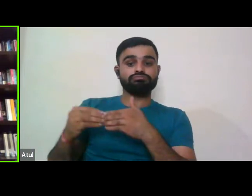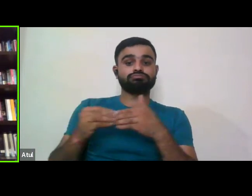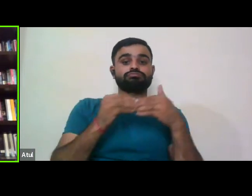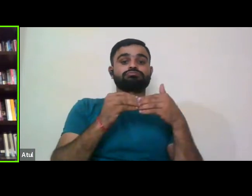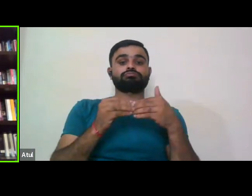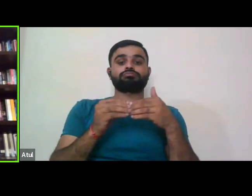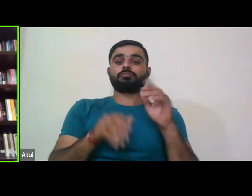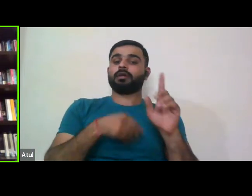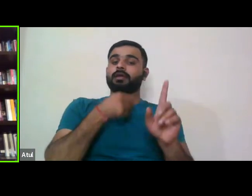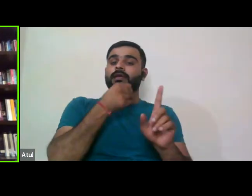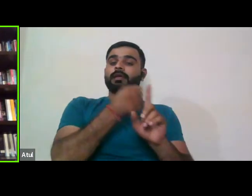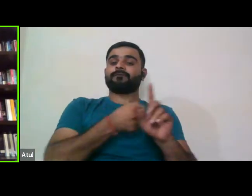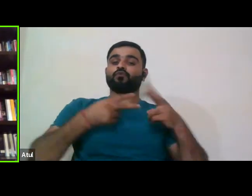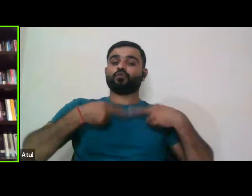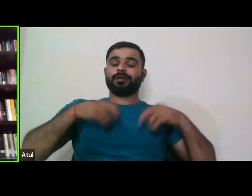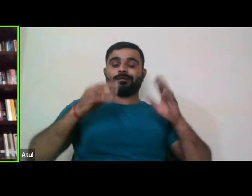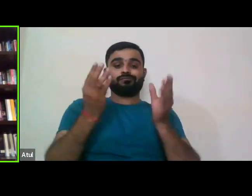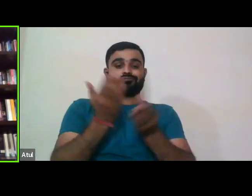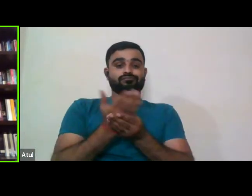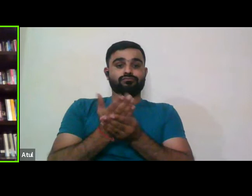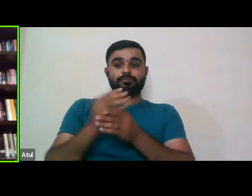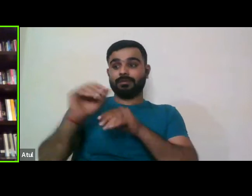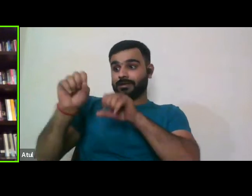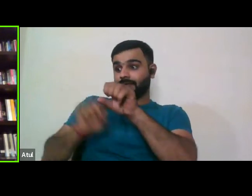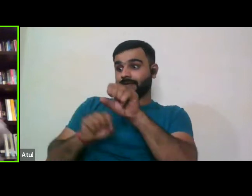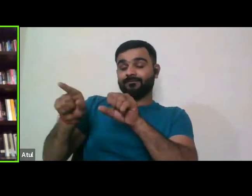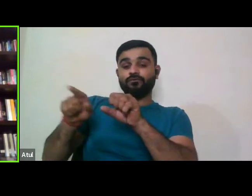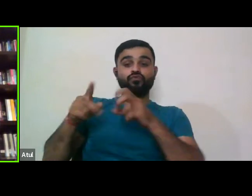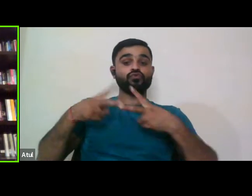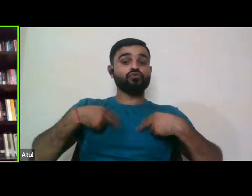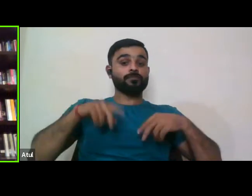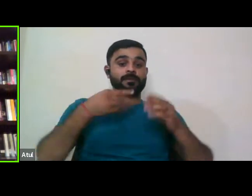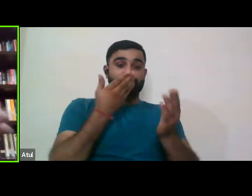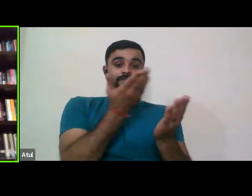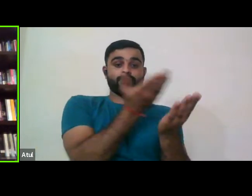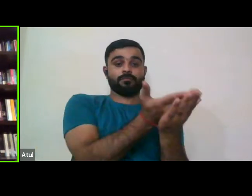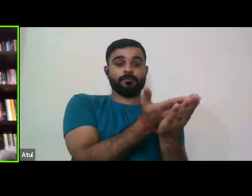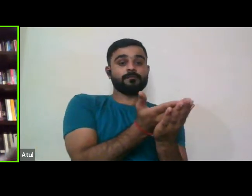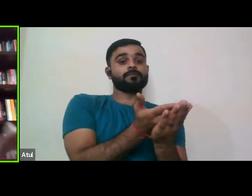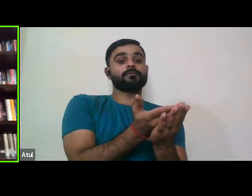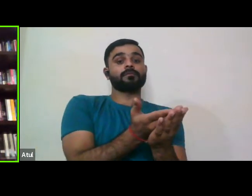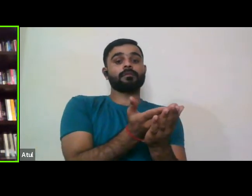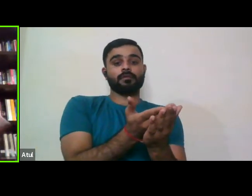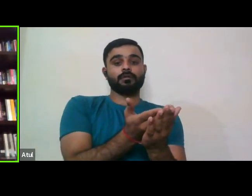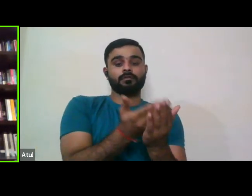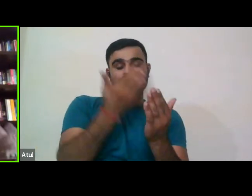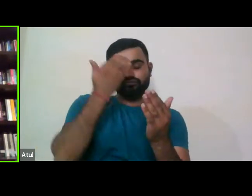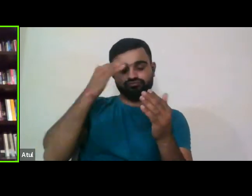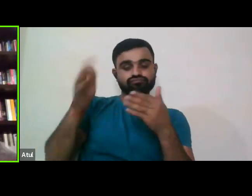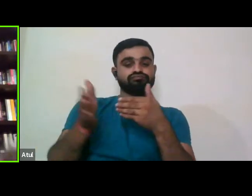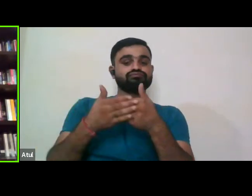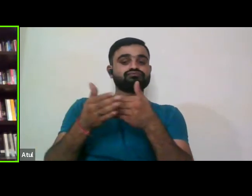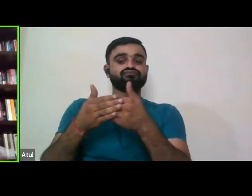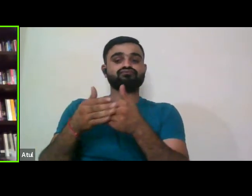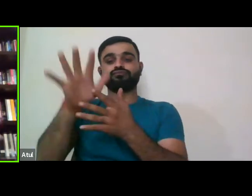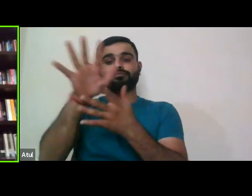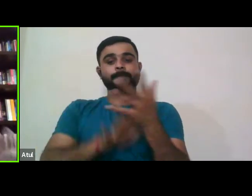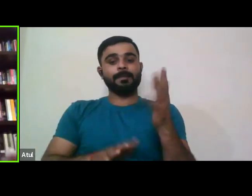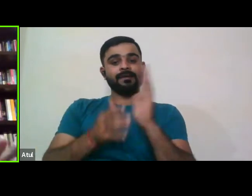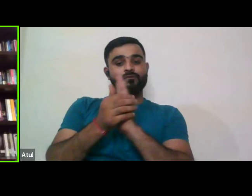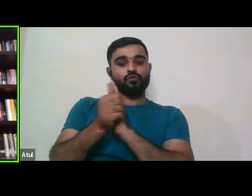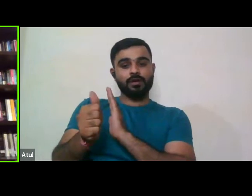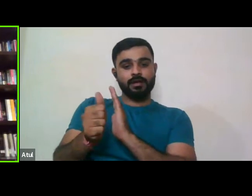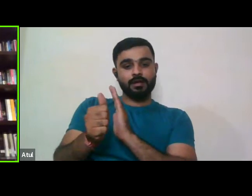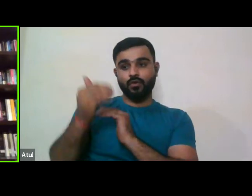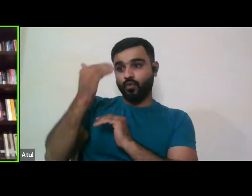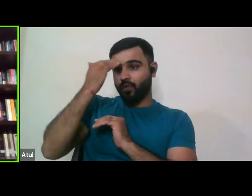an advocate on record who has been certified by the court to possess filing, the requisite filing and drafting skills and